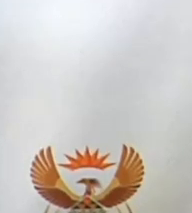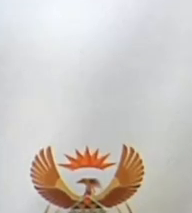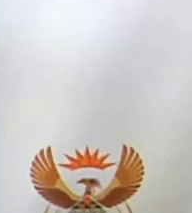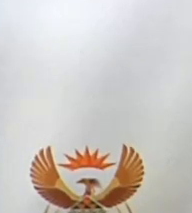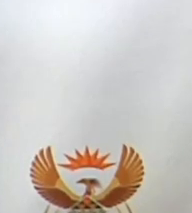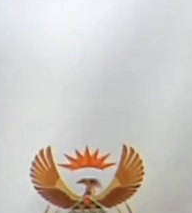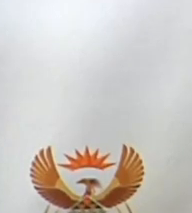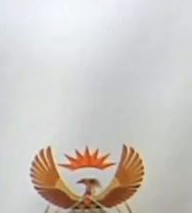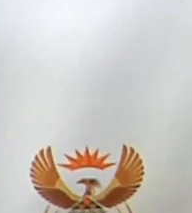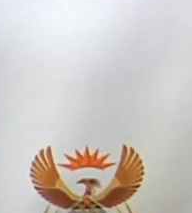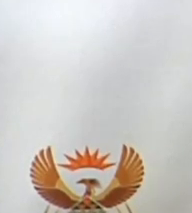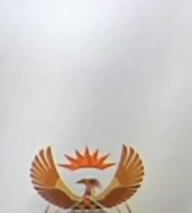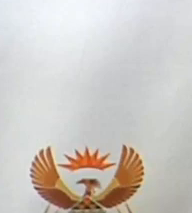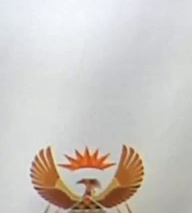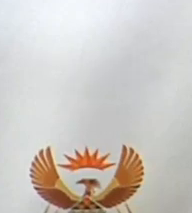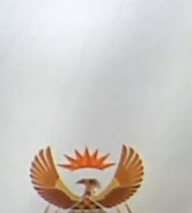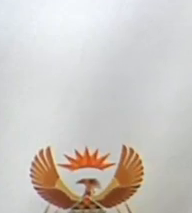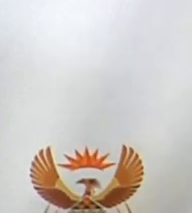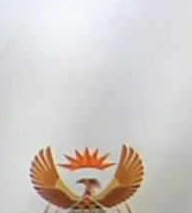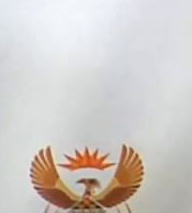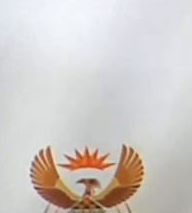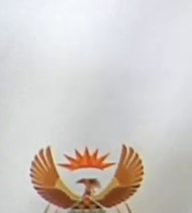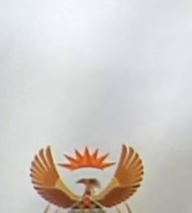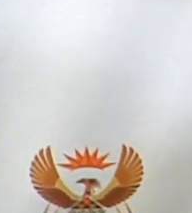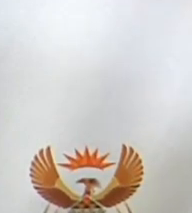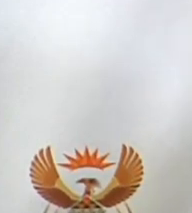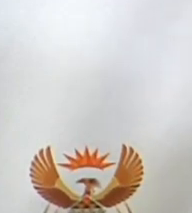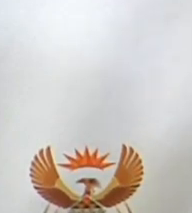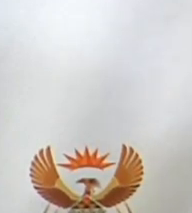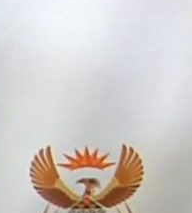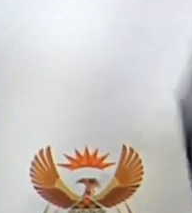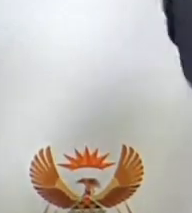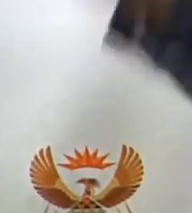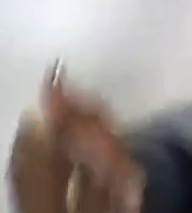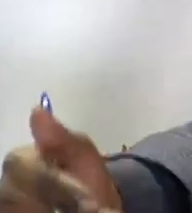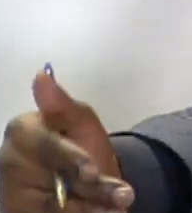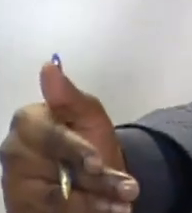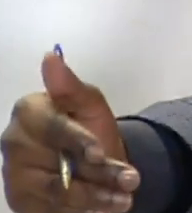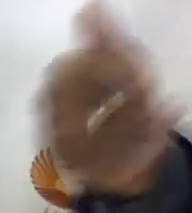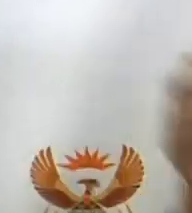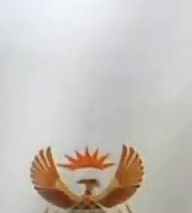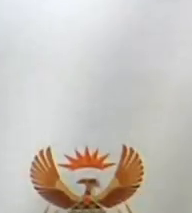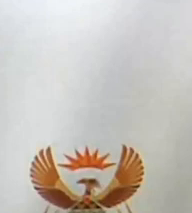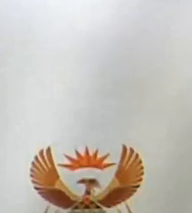of the long queues in Alex, were to get police from Sentin,